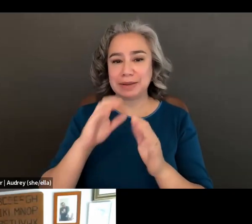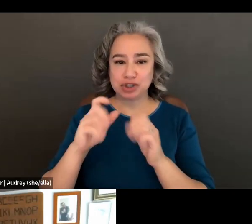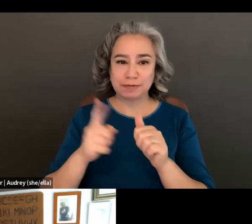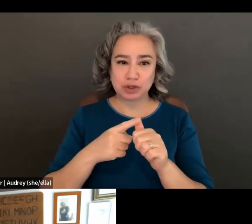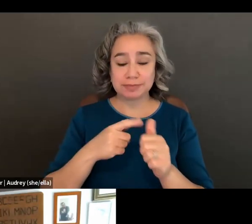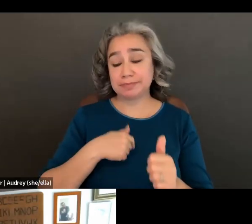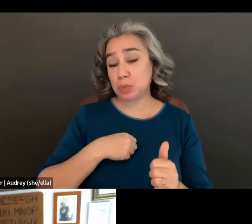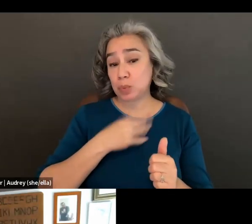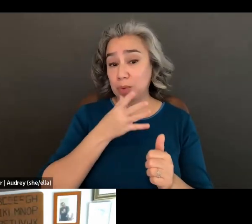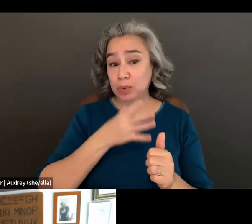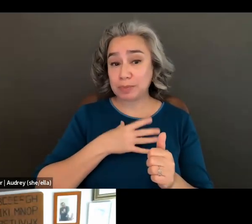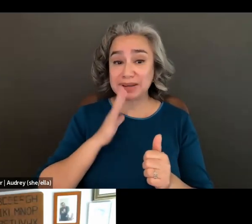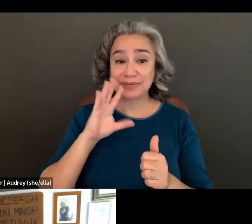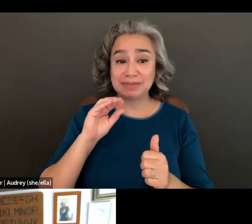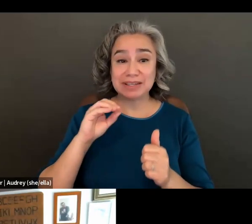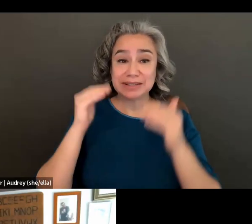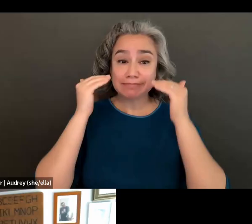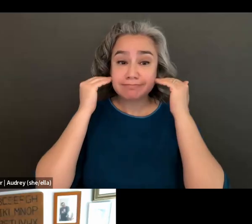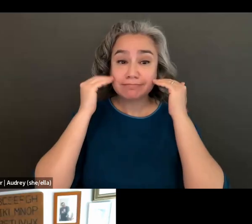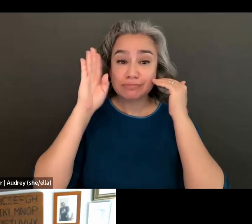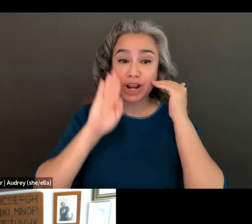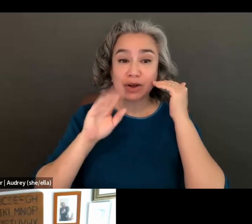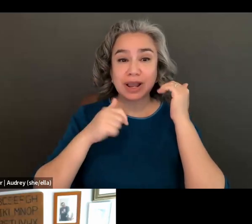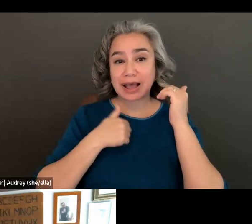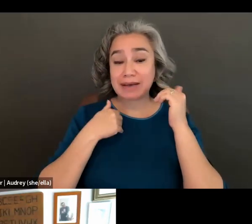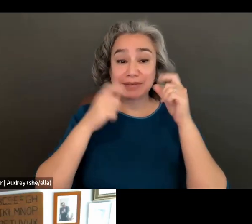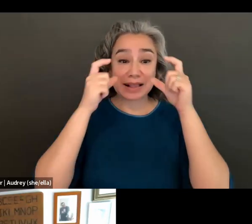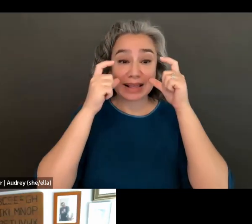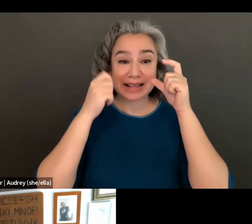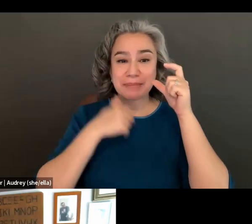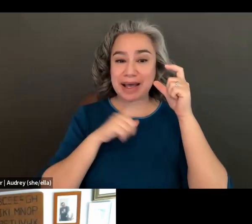brown hair. I'm wearing glasses and I have a wonky left eye.